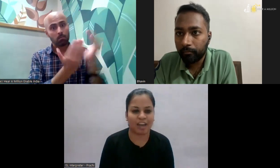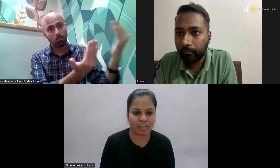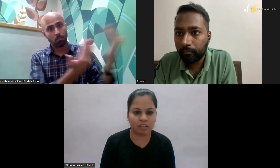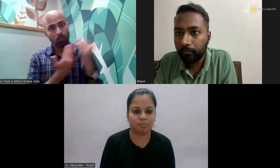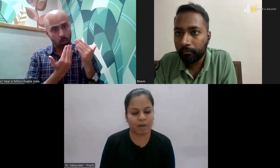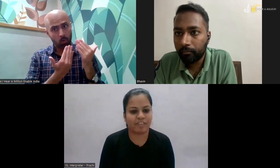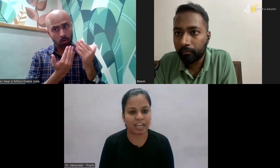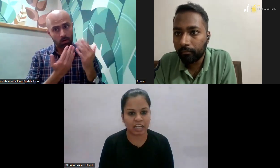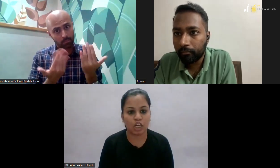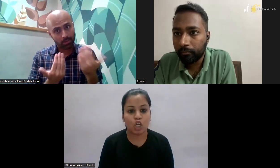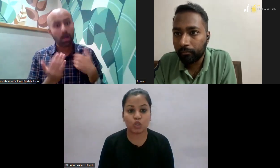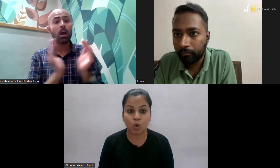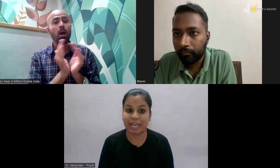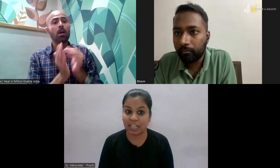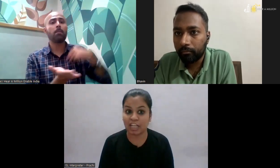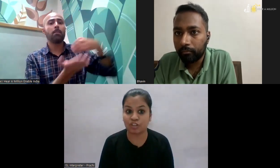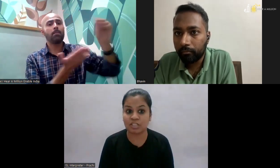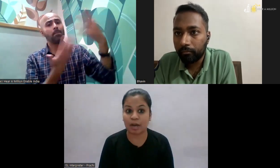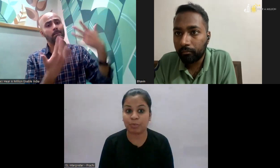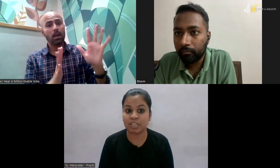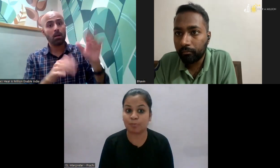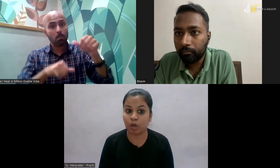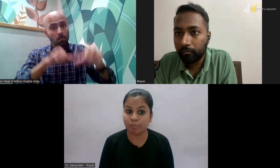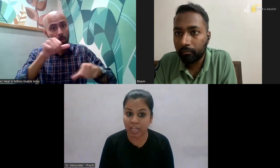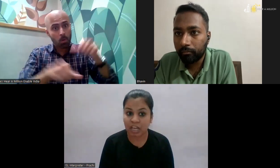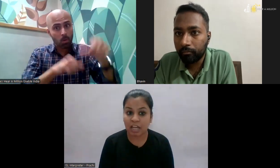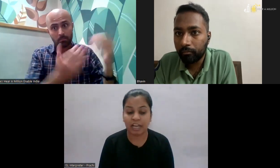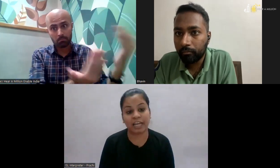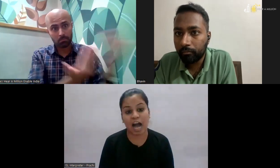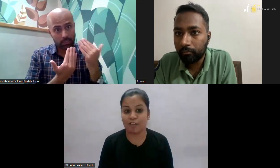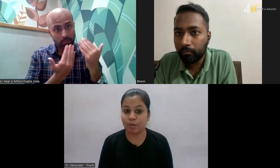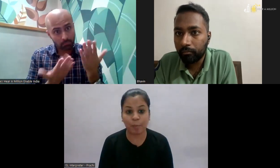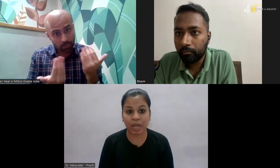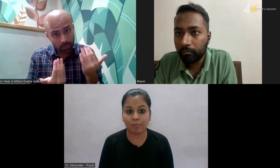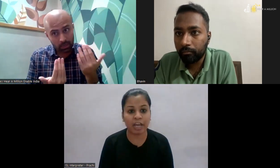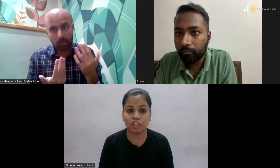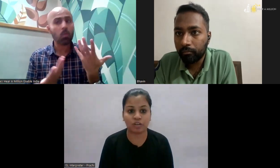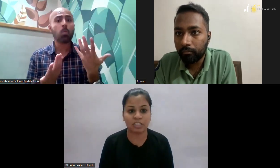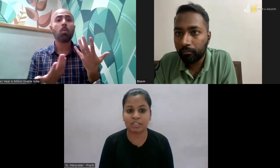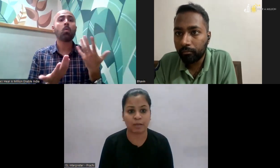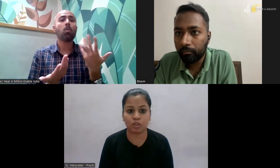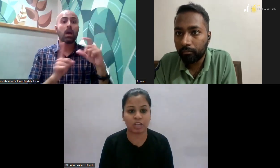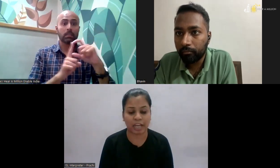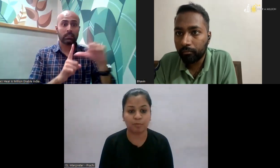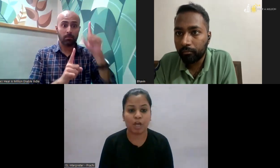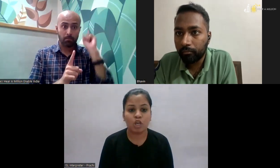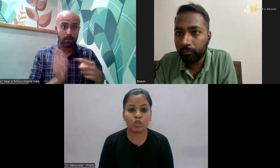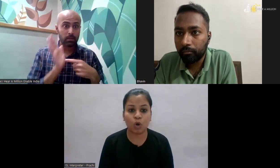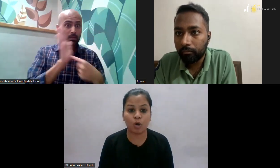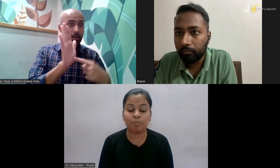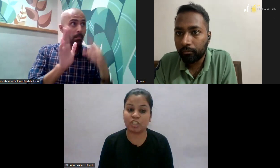while driving my vehicle. So can the insurance company support me? Like I will be paying my insurance time to